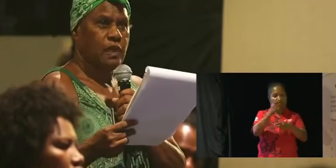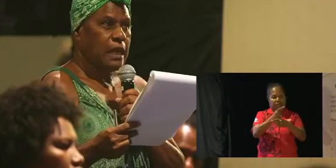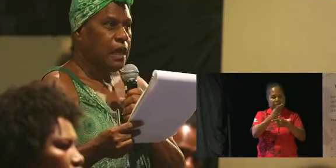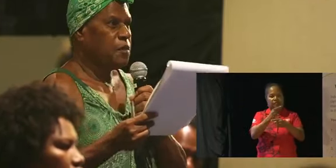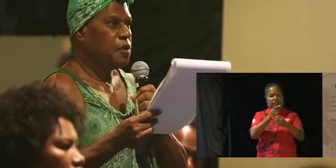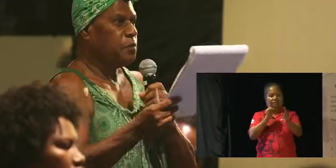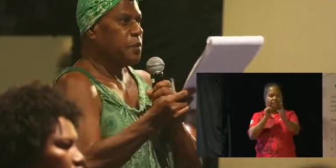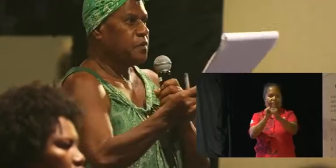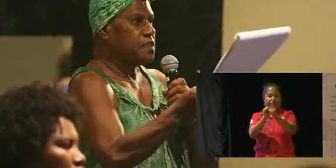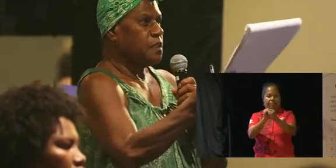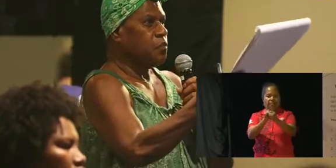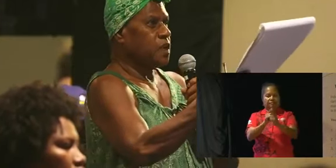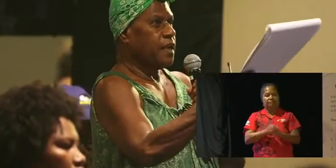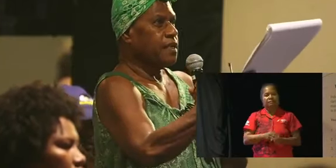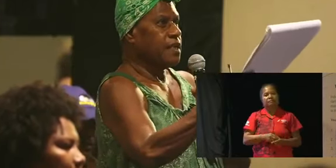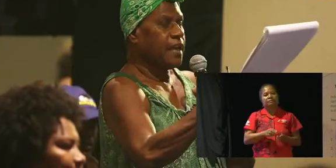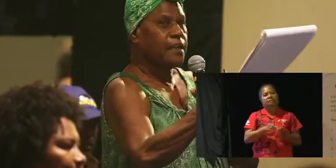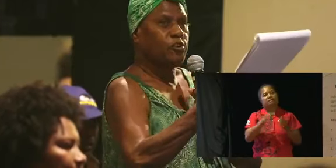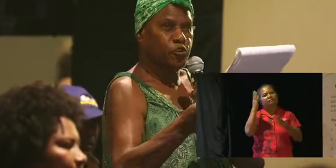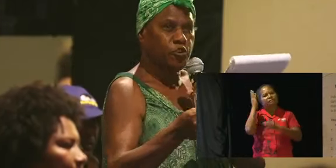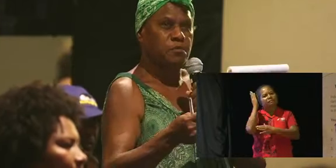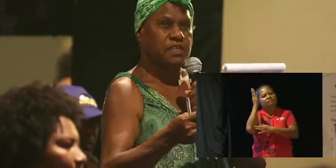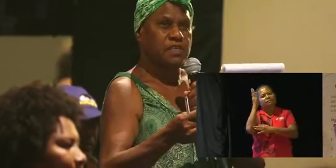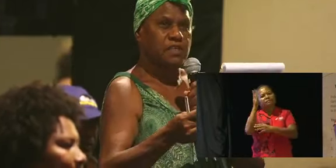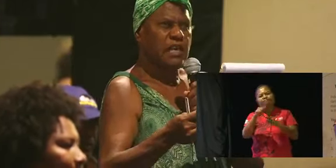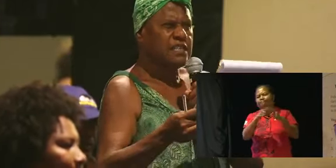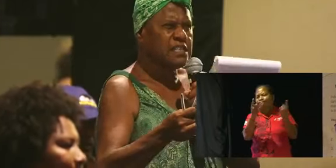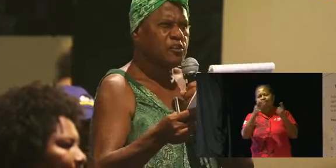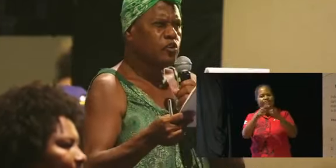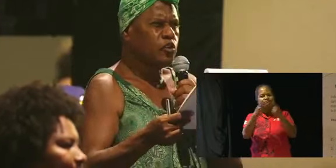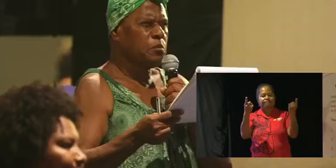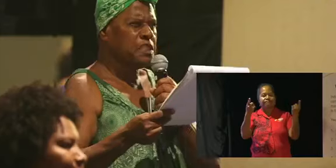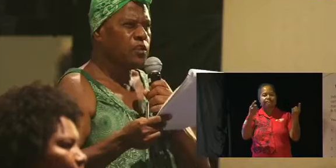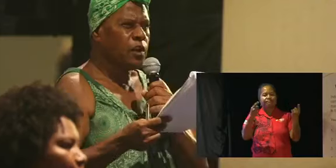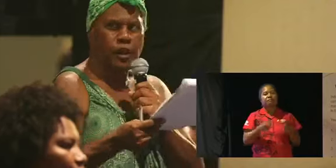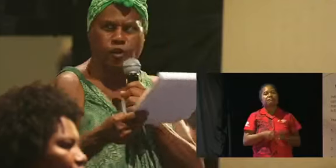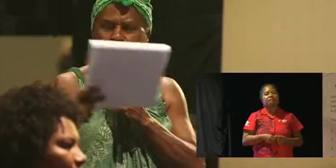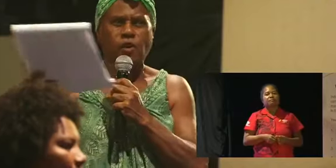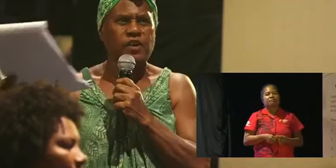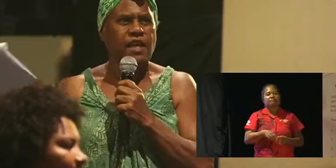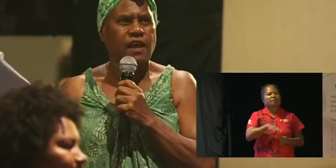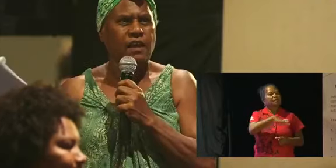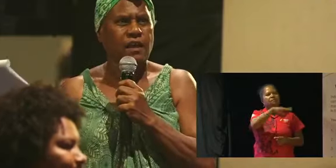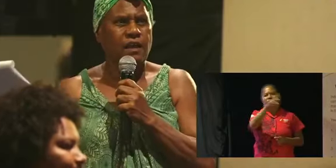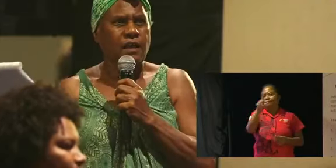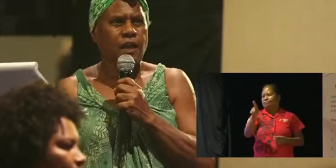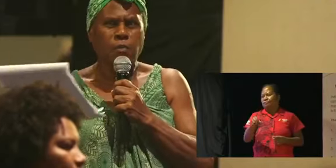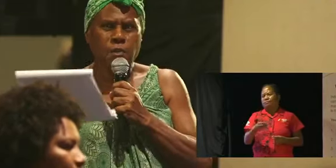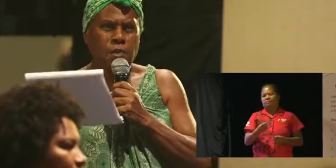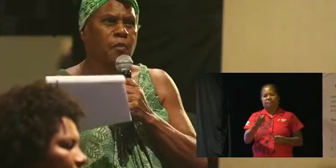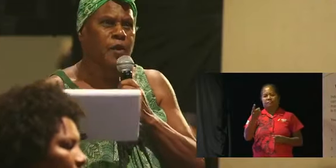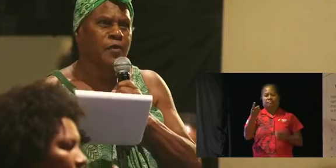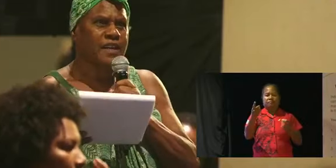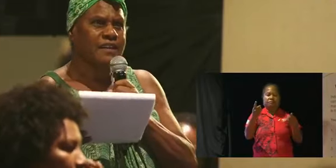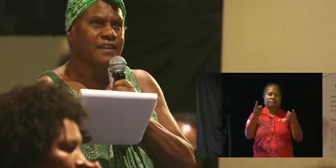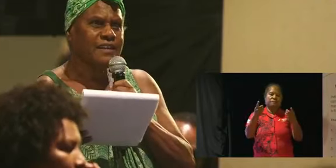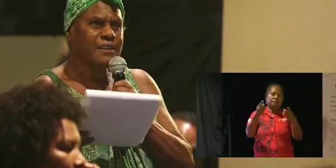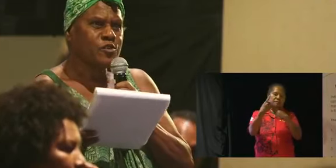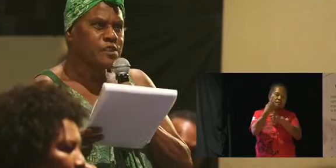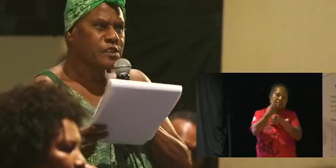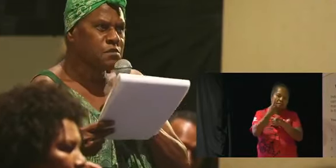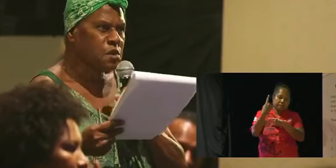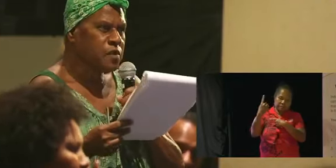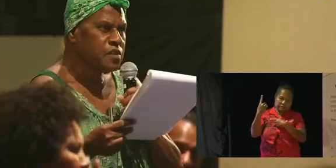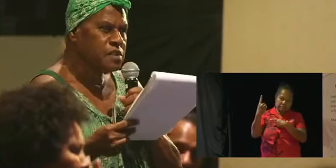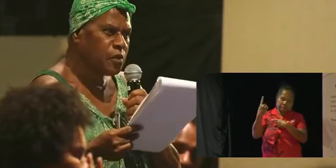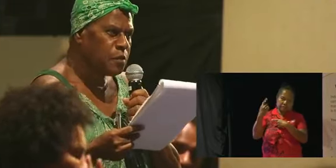you. I mean you play presenting all kind all documents. This all documents in apply lo mi play kita. Empla mi play one.